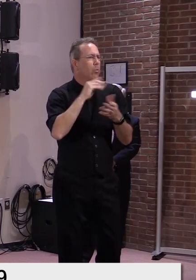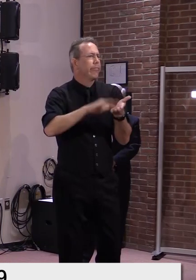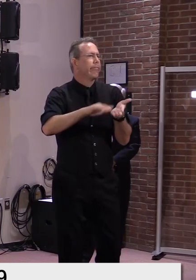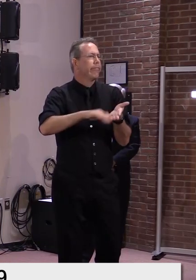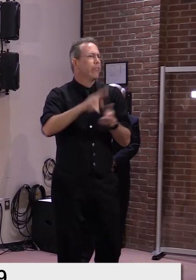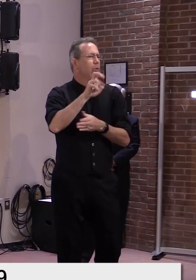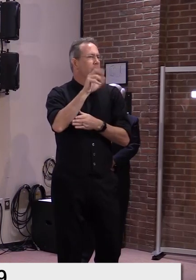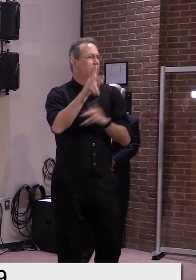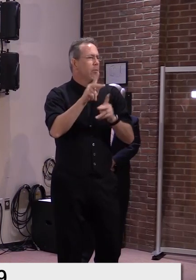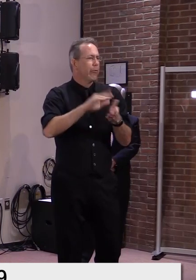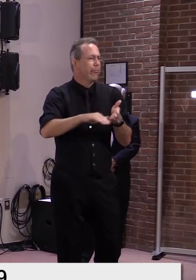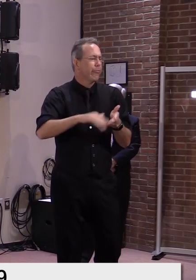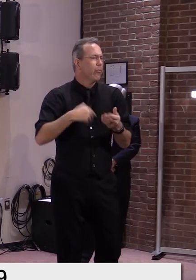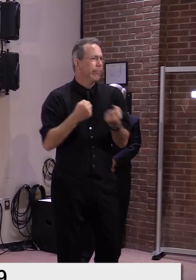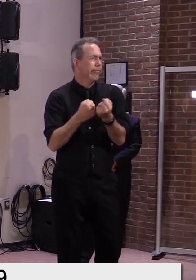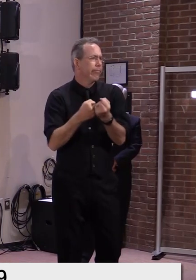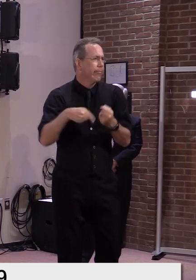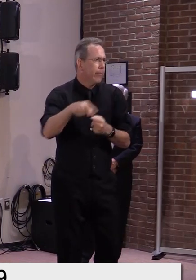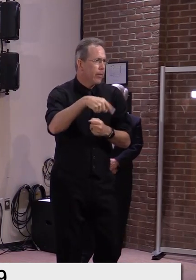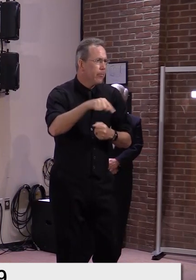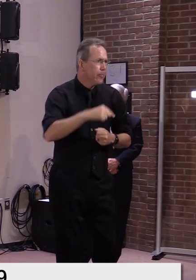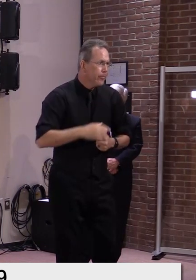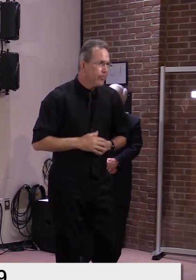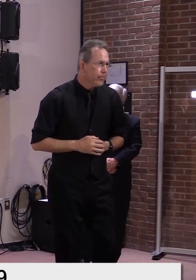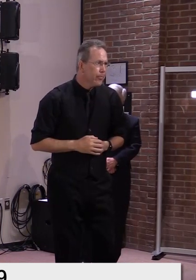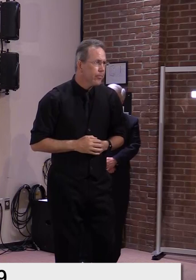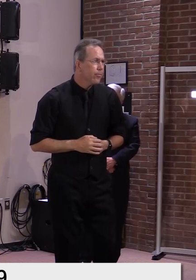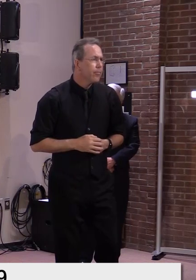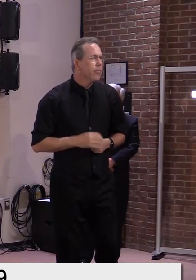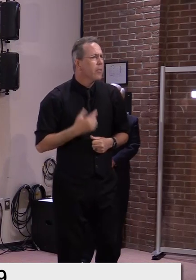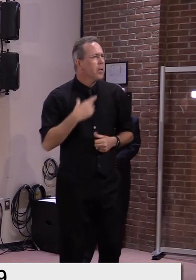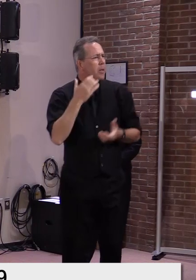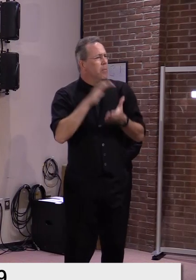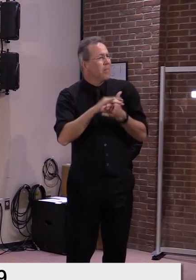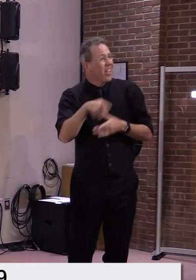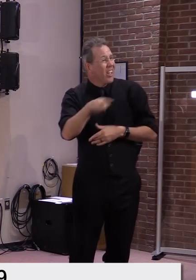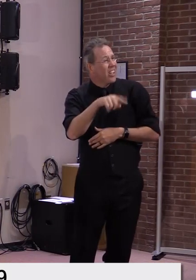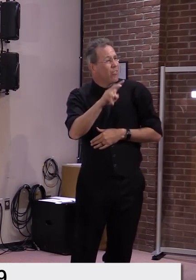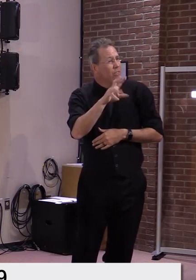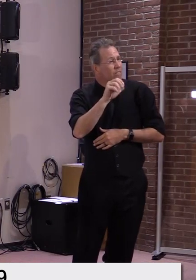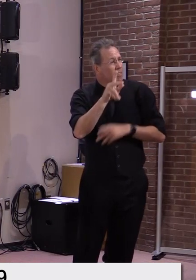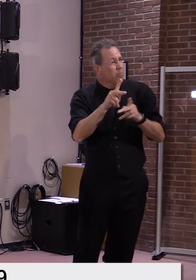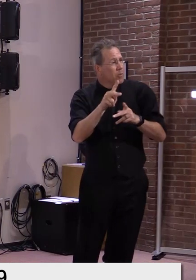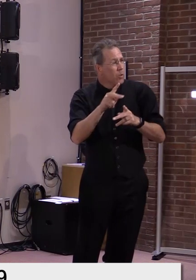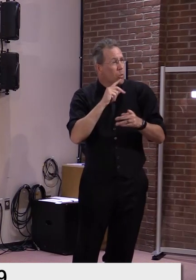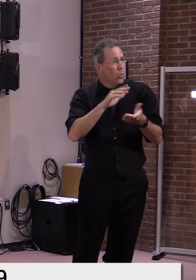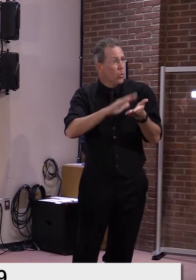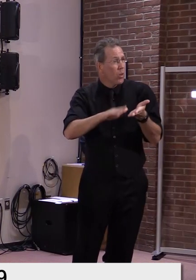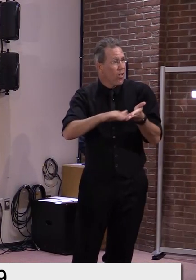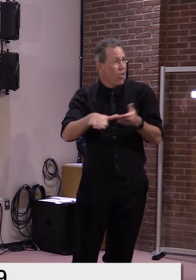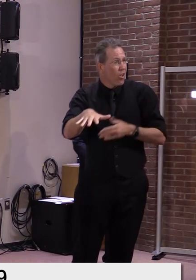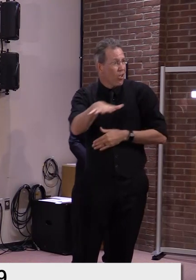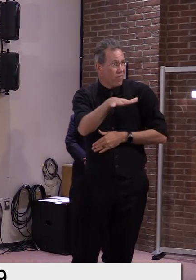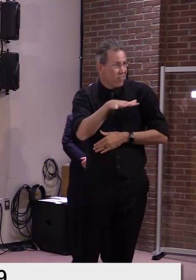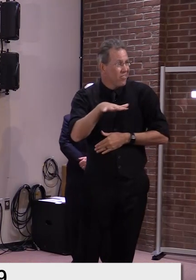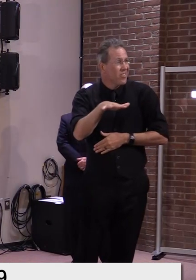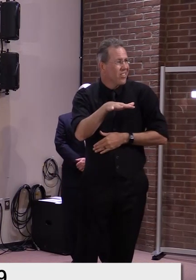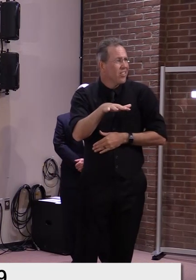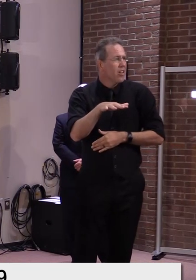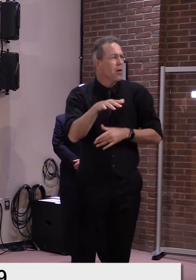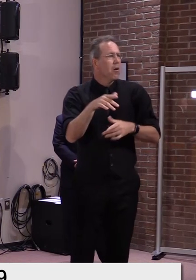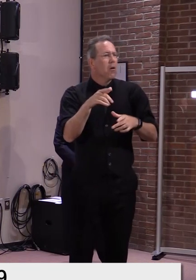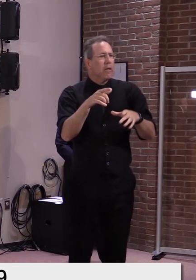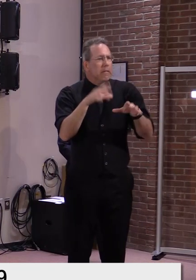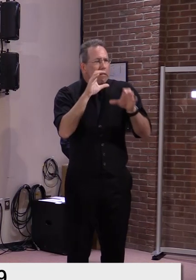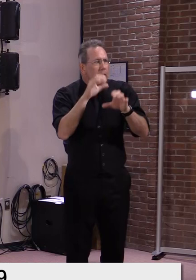services. And I believe we've had a number of impacted employees who have been able to quickly find other